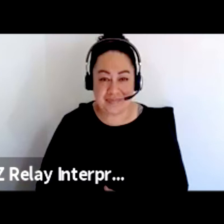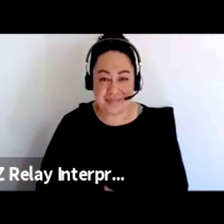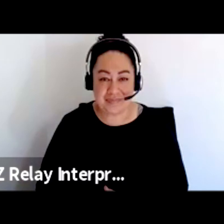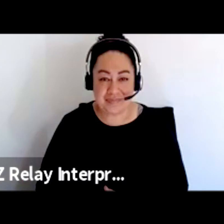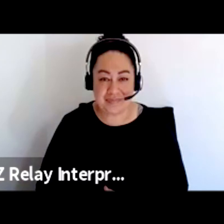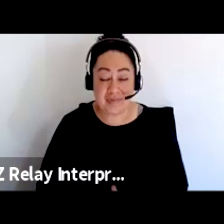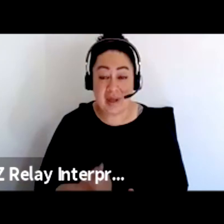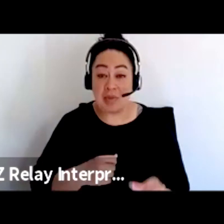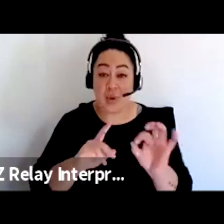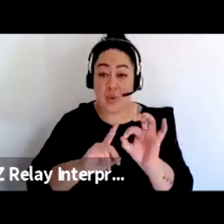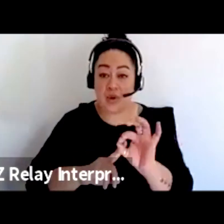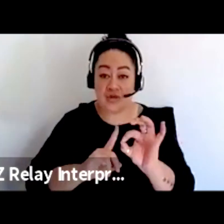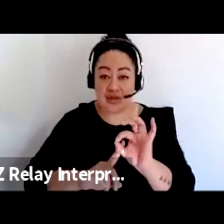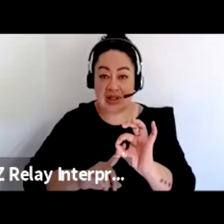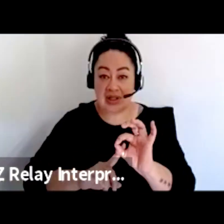my one is about